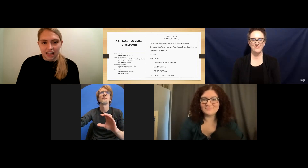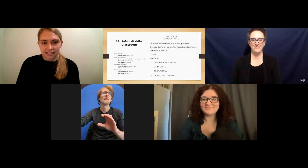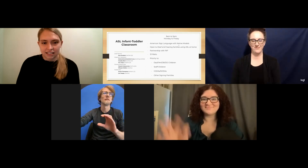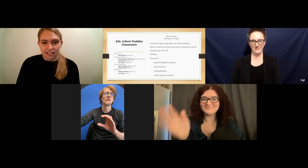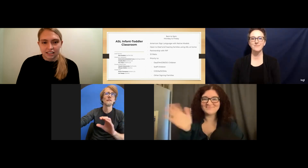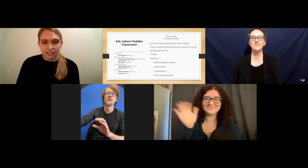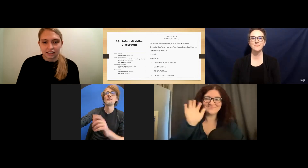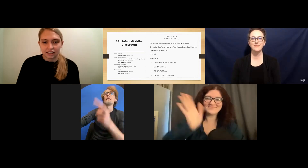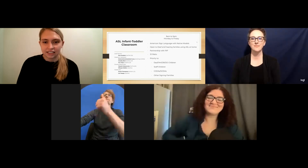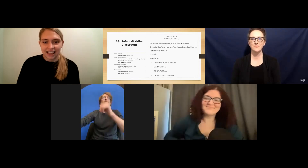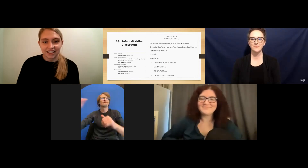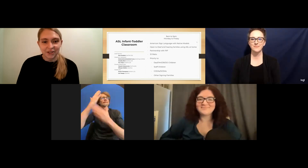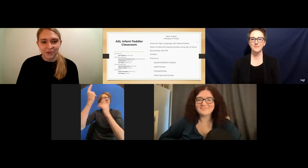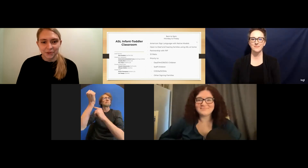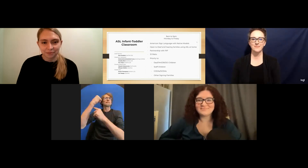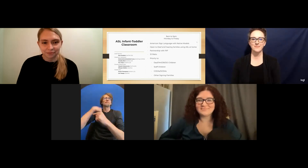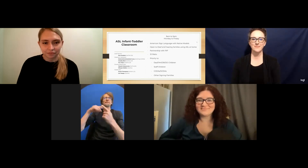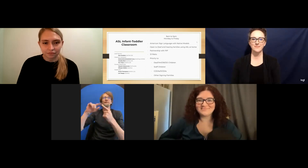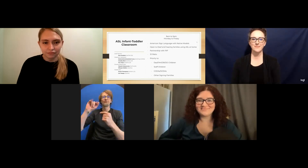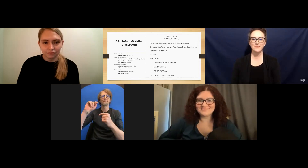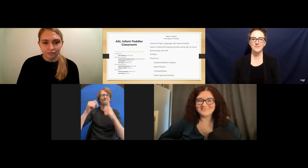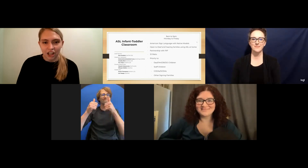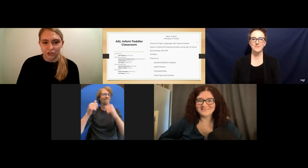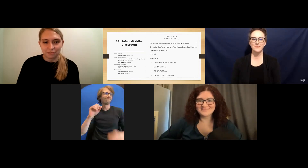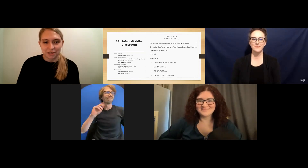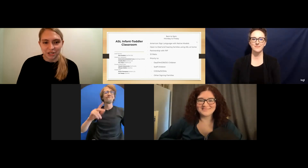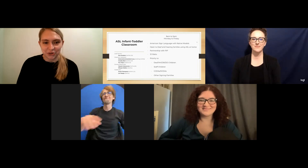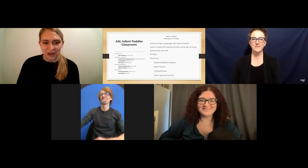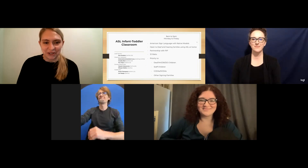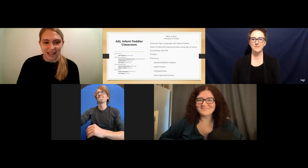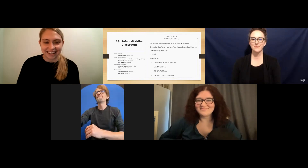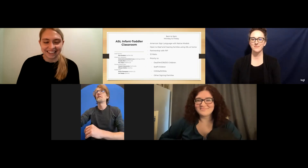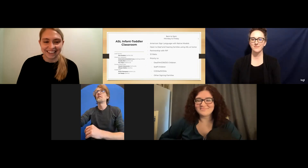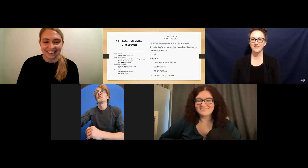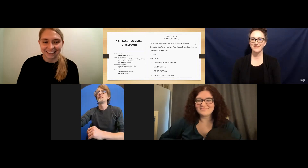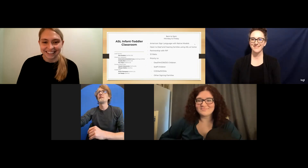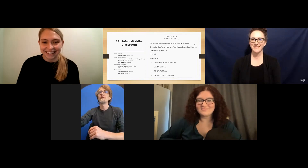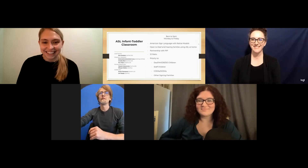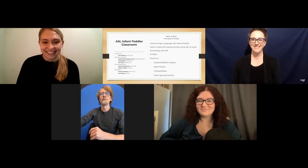There's Cassidy. Hello. Oh, she beat me to it. Okay.